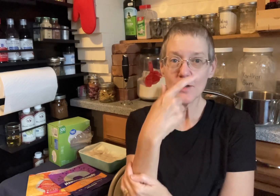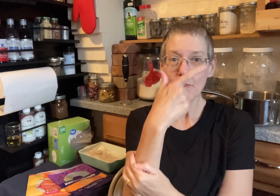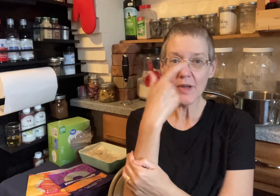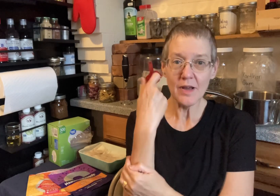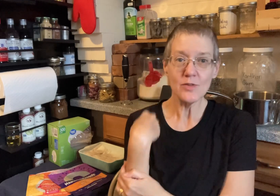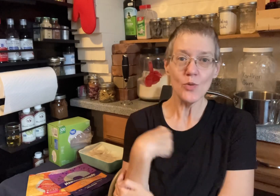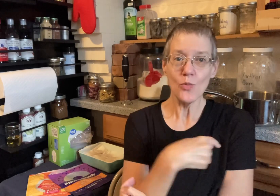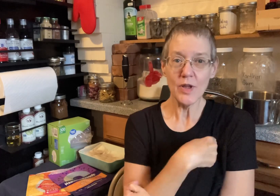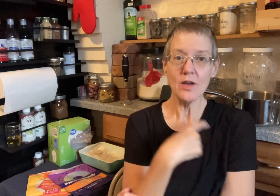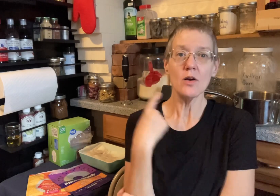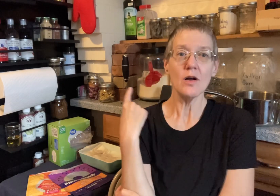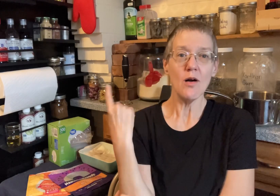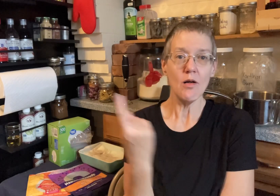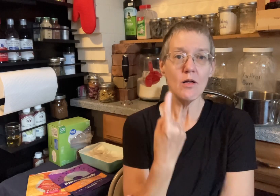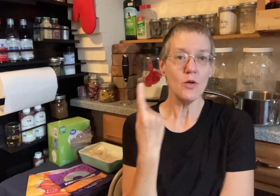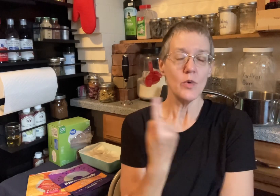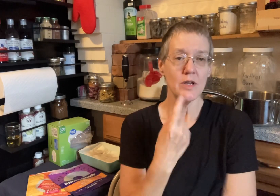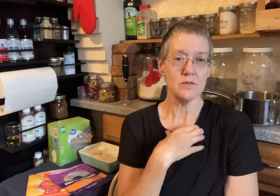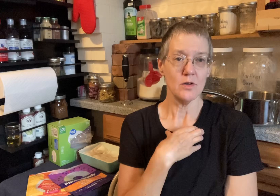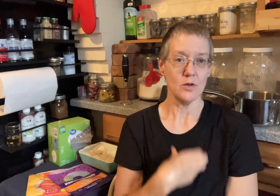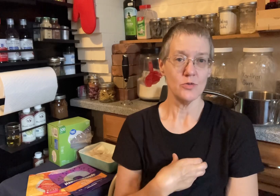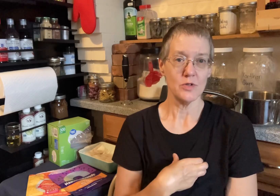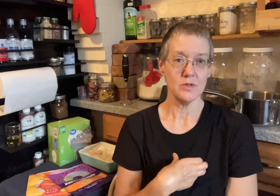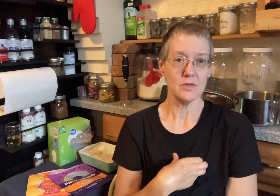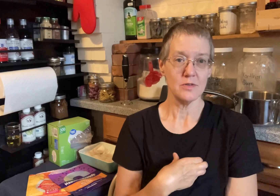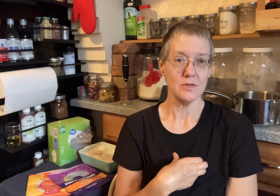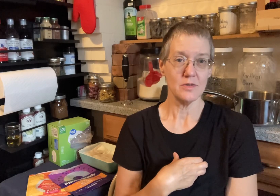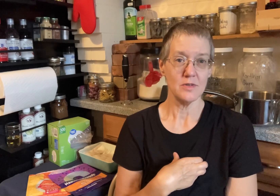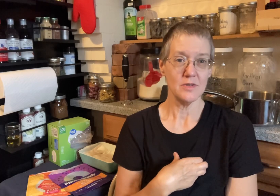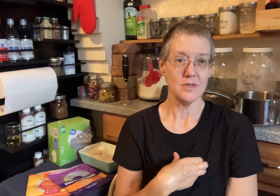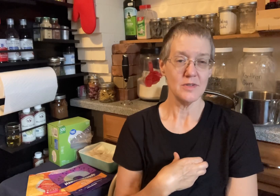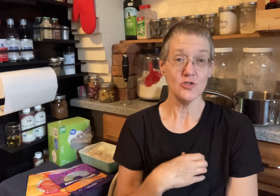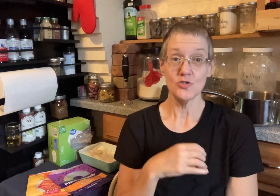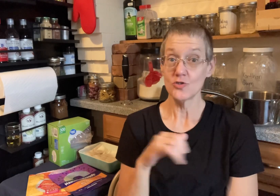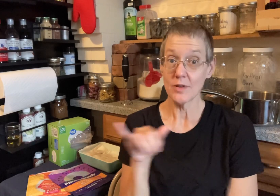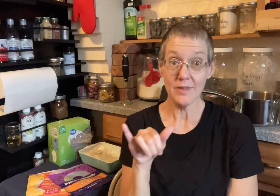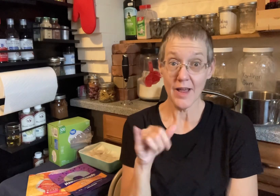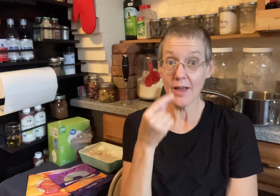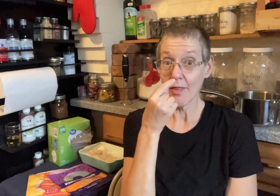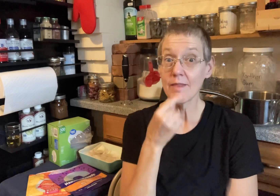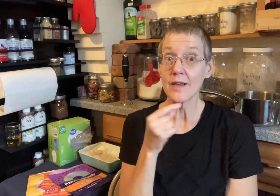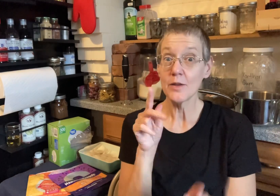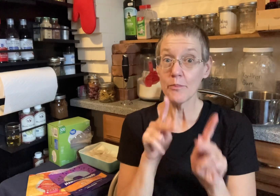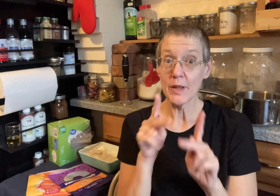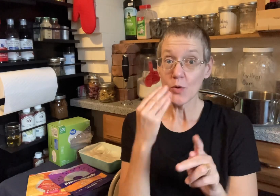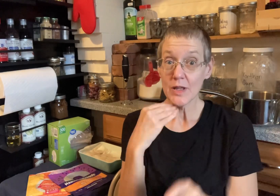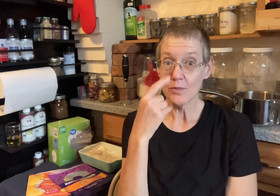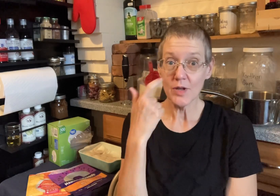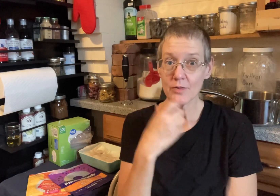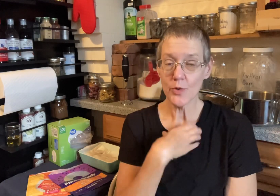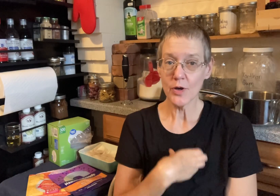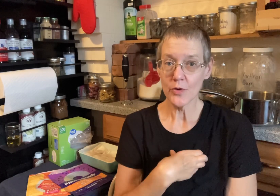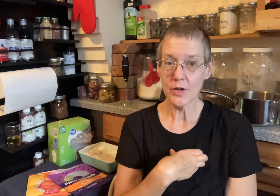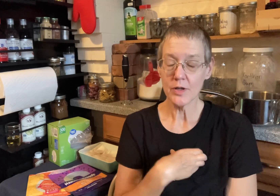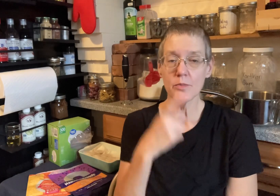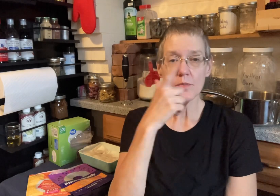eat because we're always hungry. just like thin people eat because they're